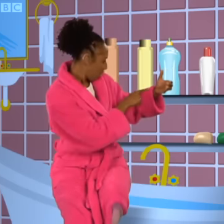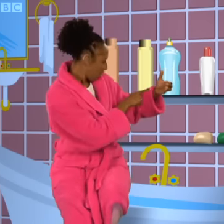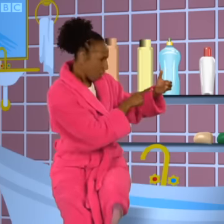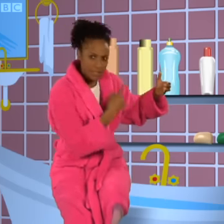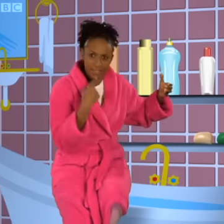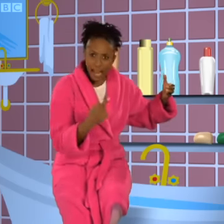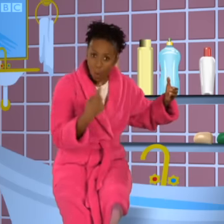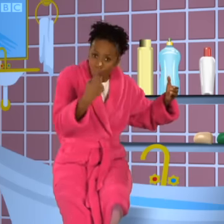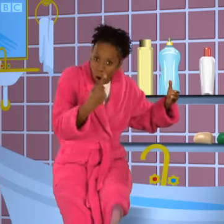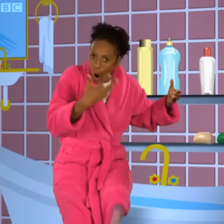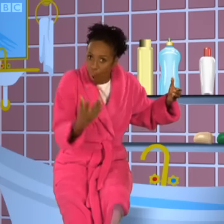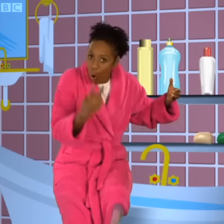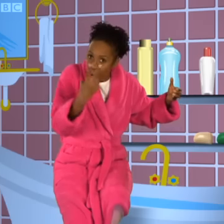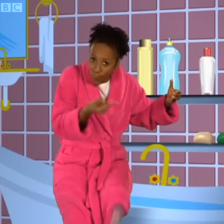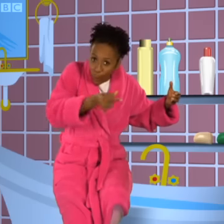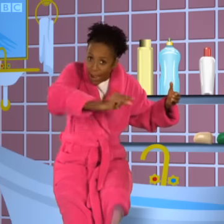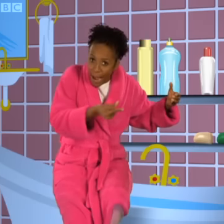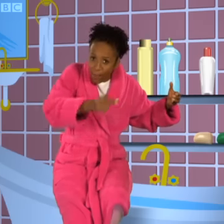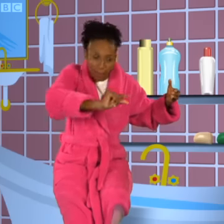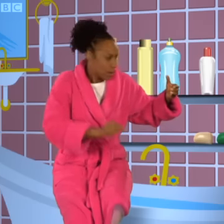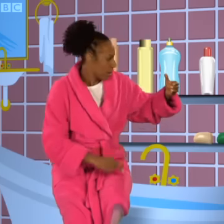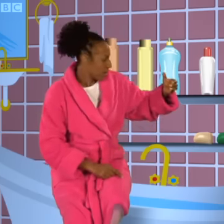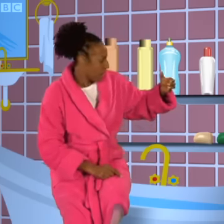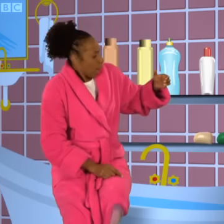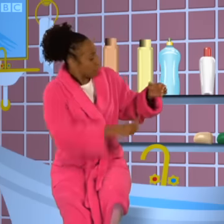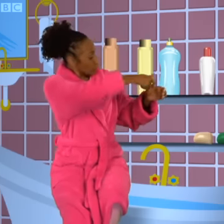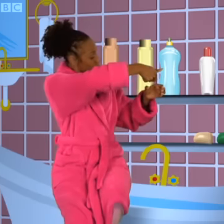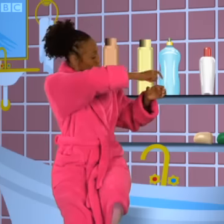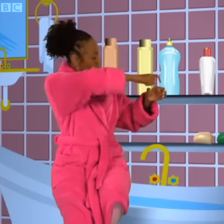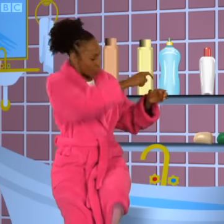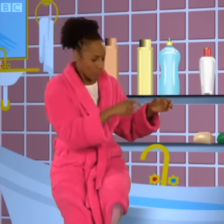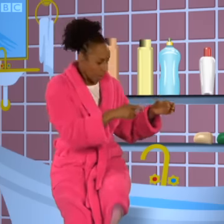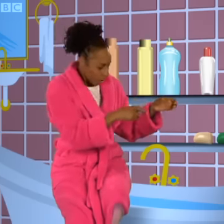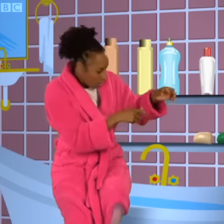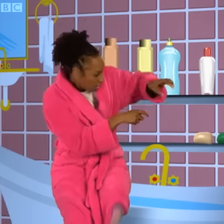The bottle had said, only one cap or two.